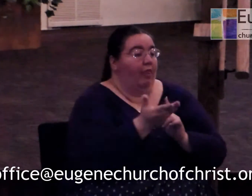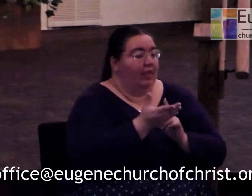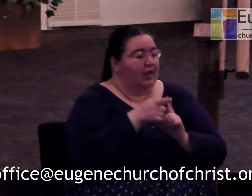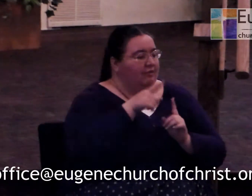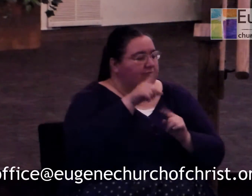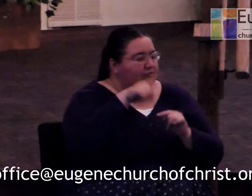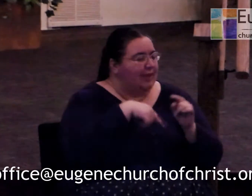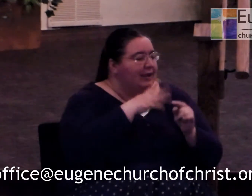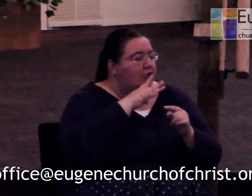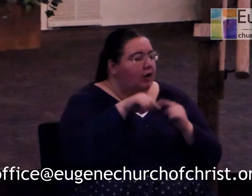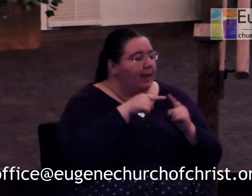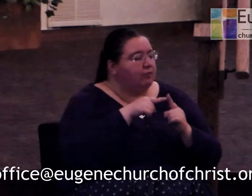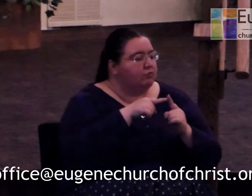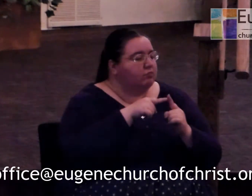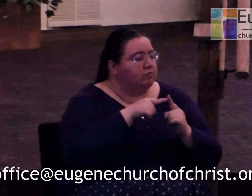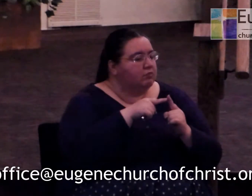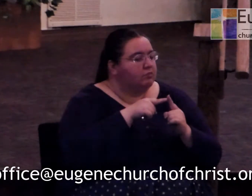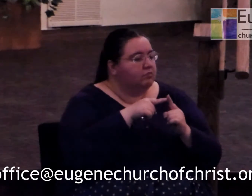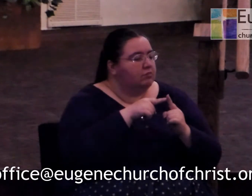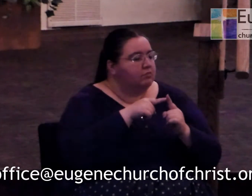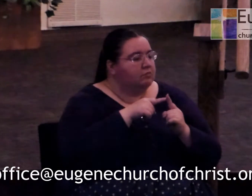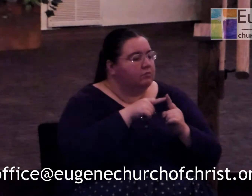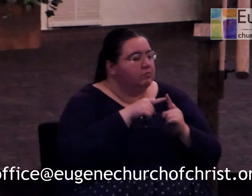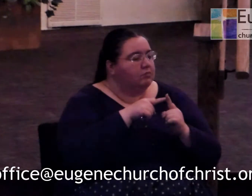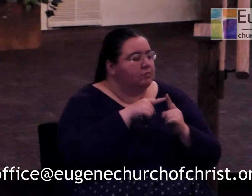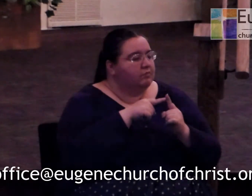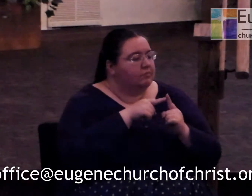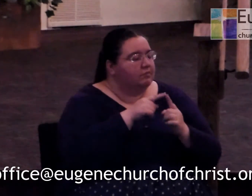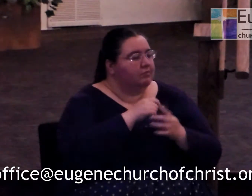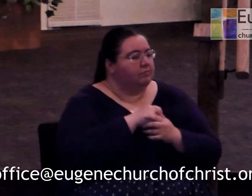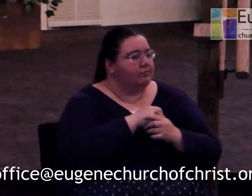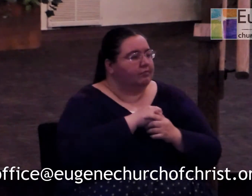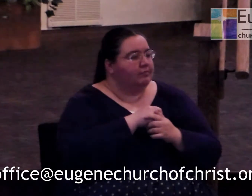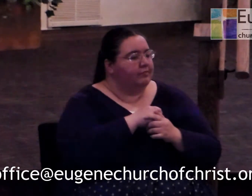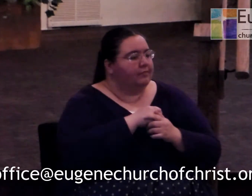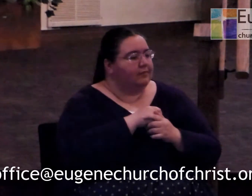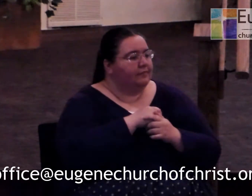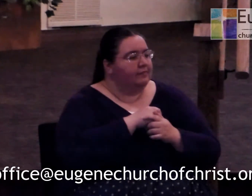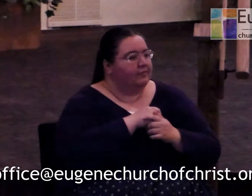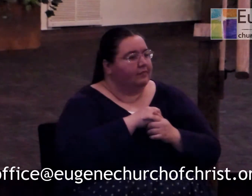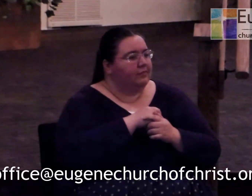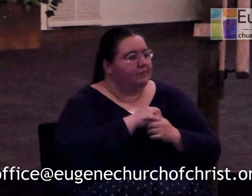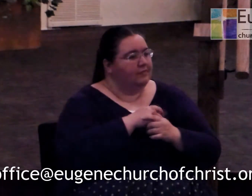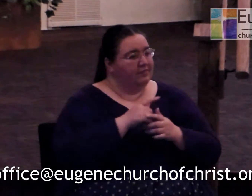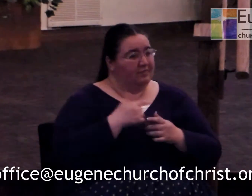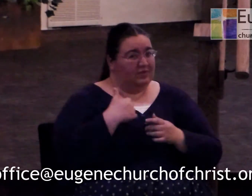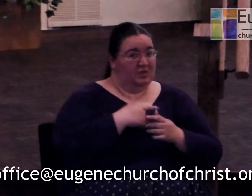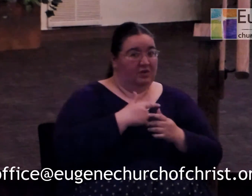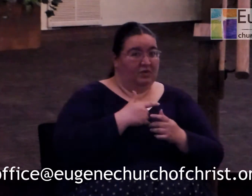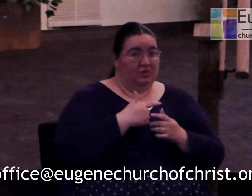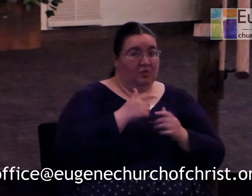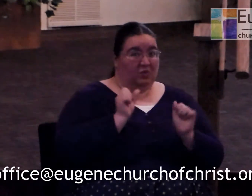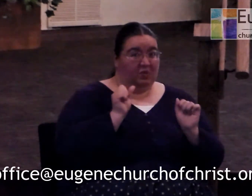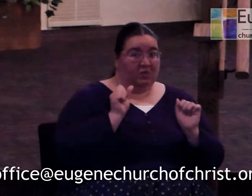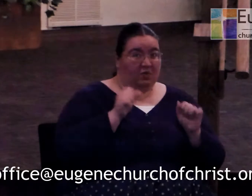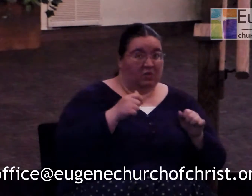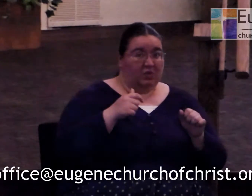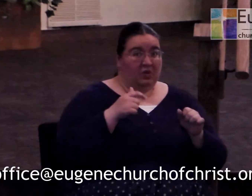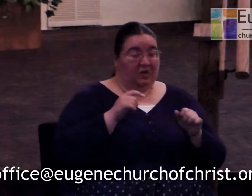Or could they even have accused us of this in the first place, that we talk about any of this? Peter and John's reply